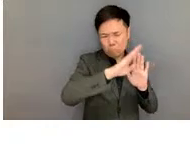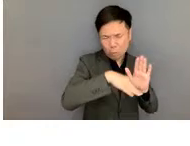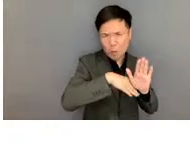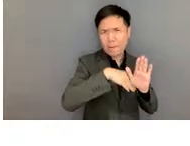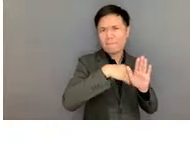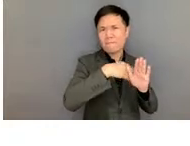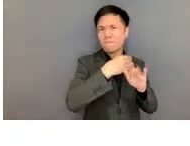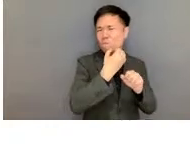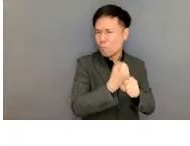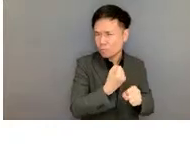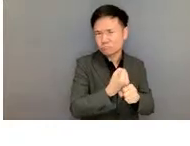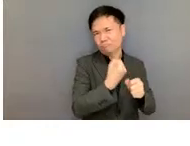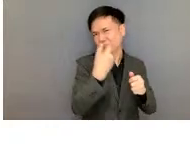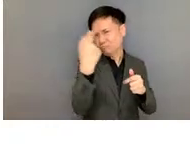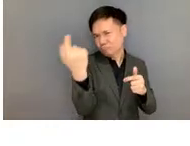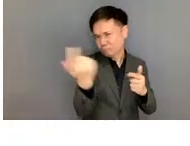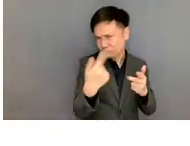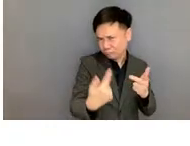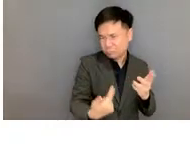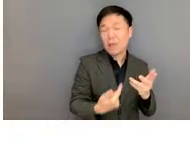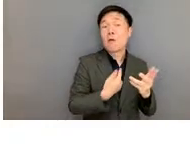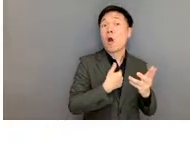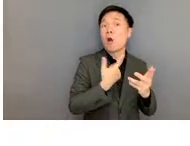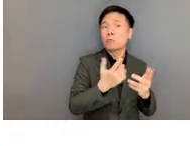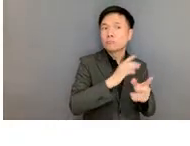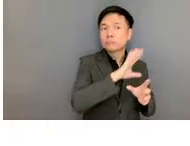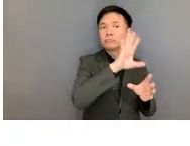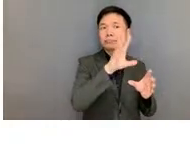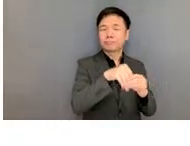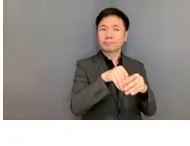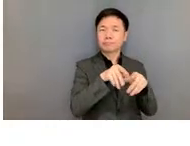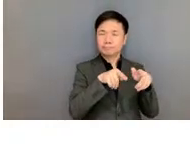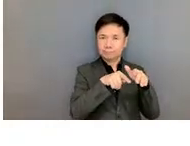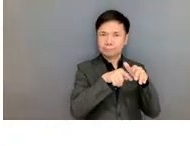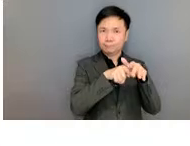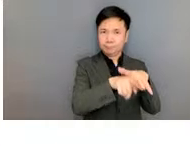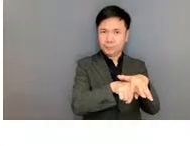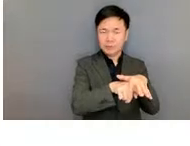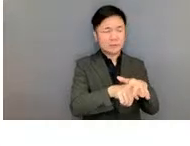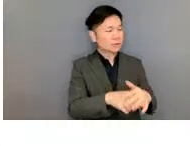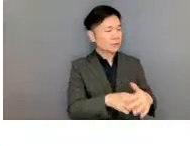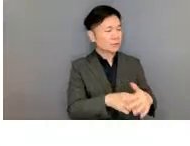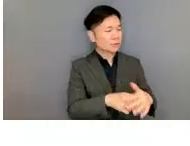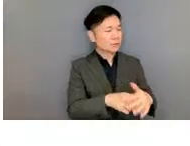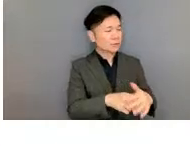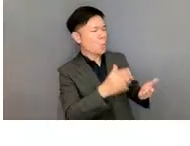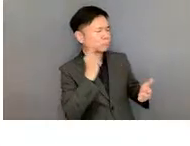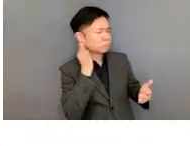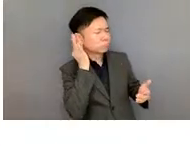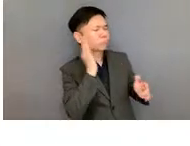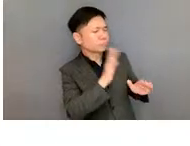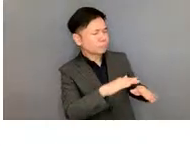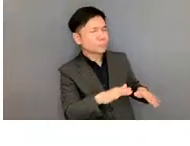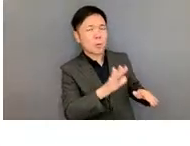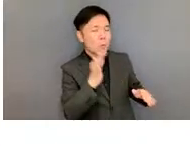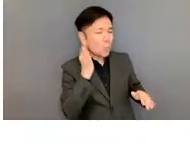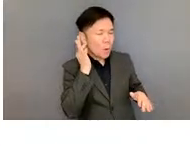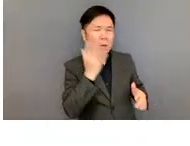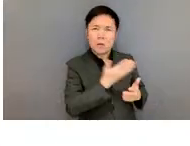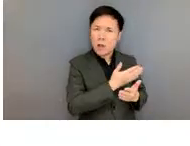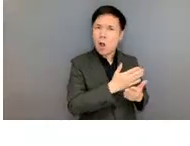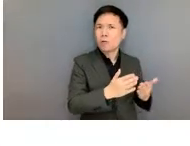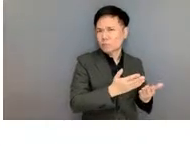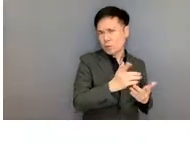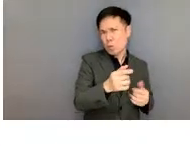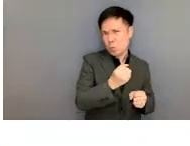functions. This means thinking about women and girls in every part of the work that we do, whether